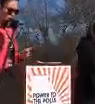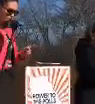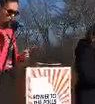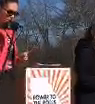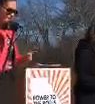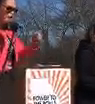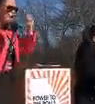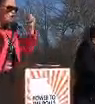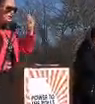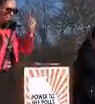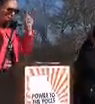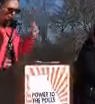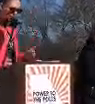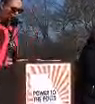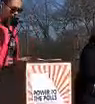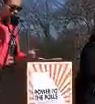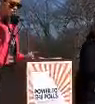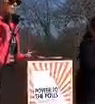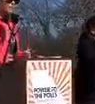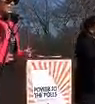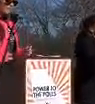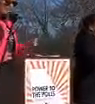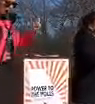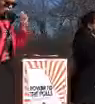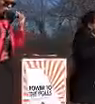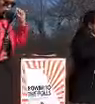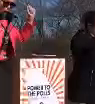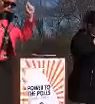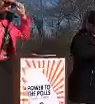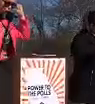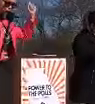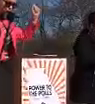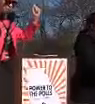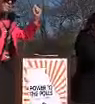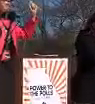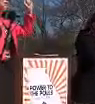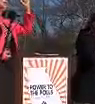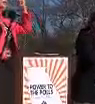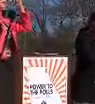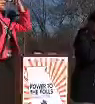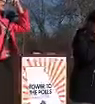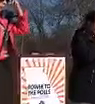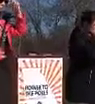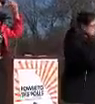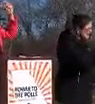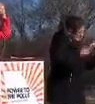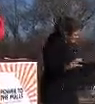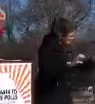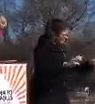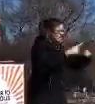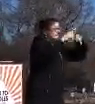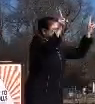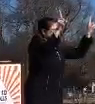dare. Dare to make a difference. Dare to raise your voice. Dare to be